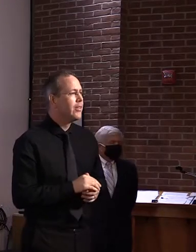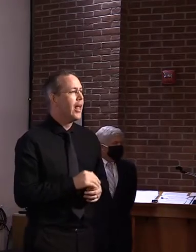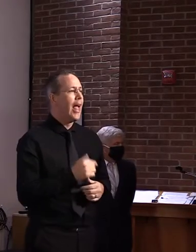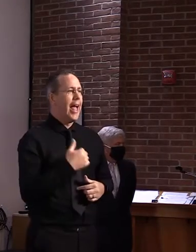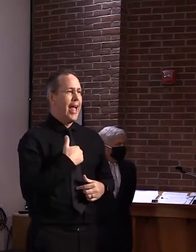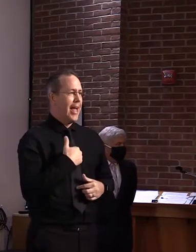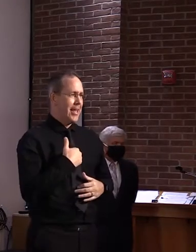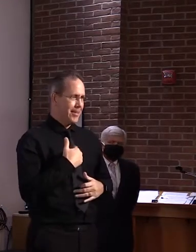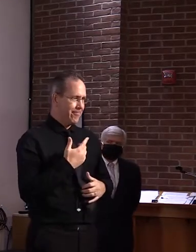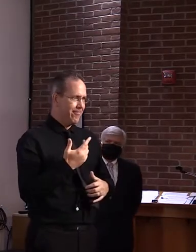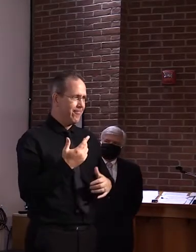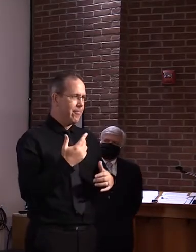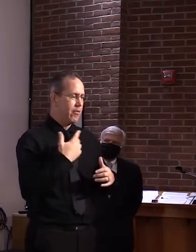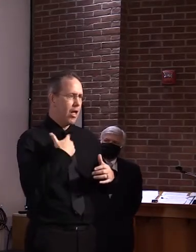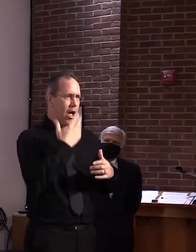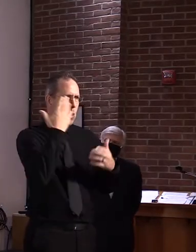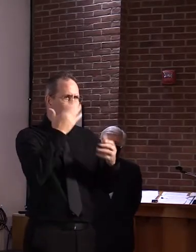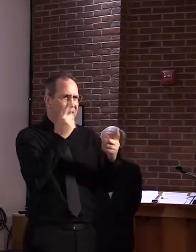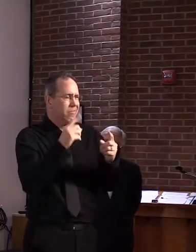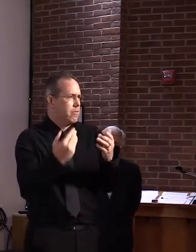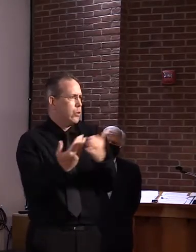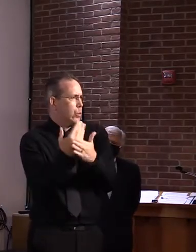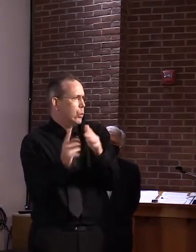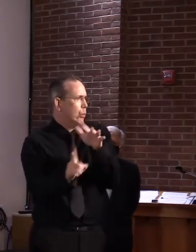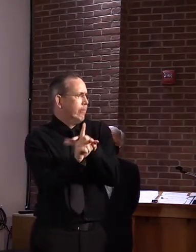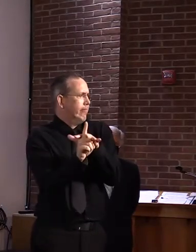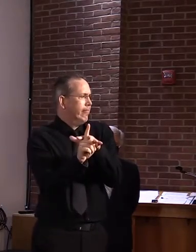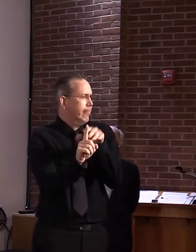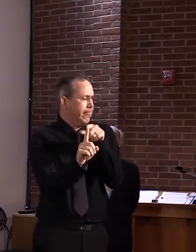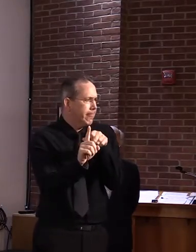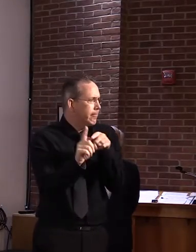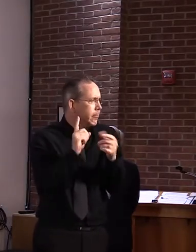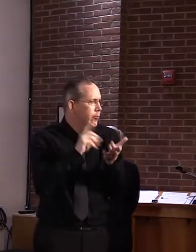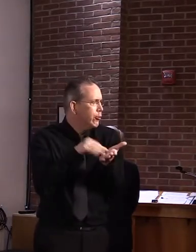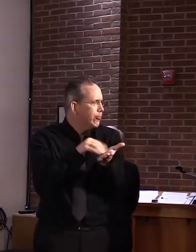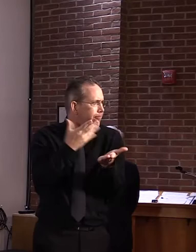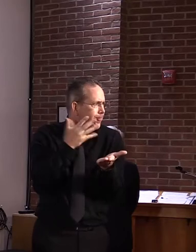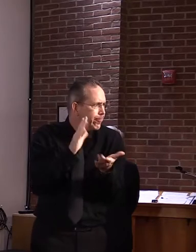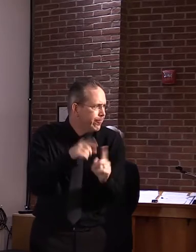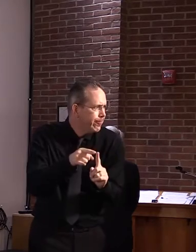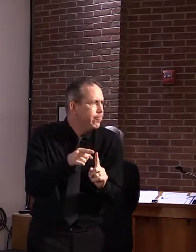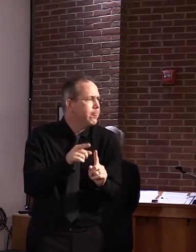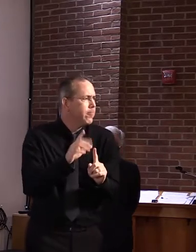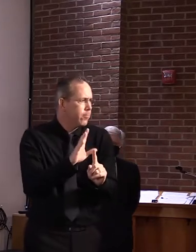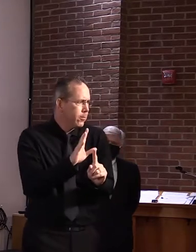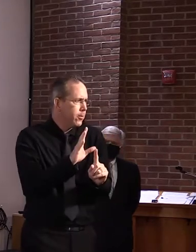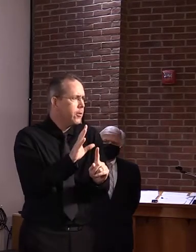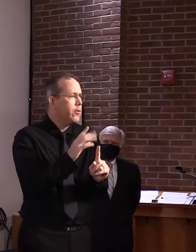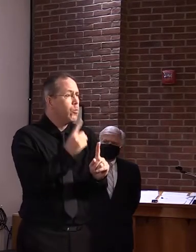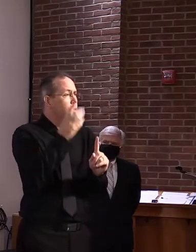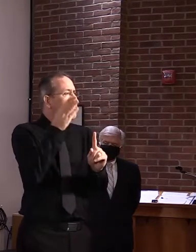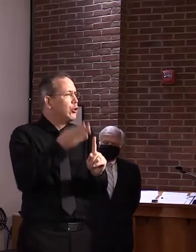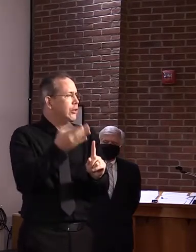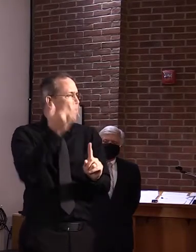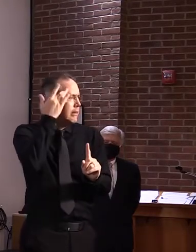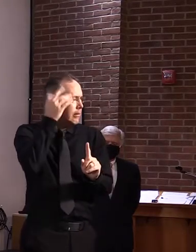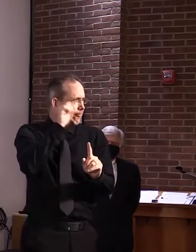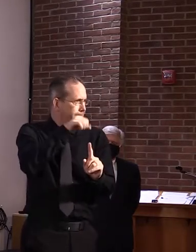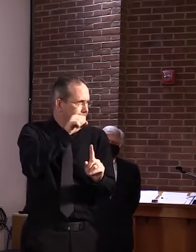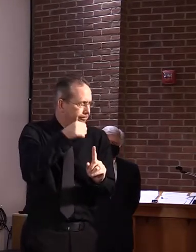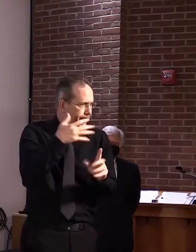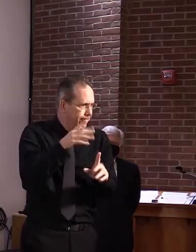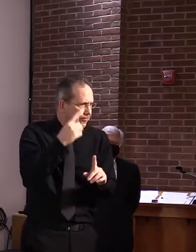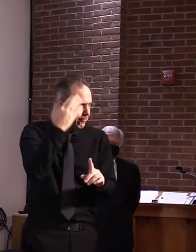amount, except that there was a positive case reported. My understanding at this point in